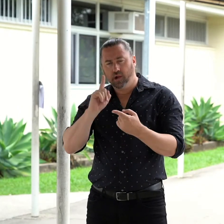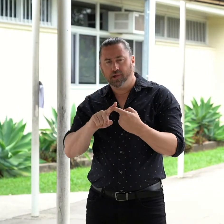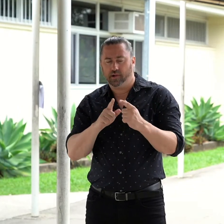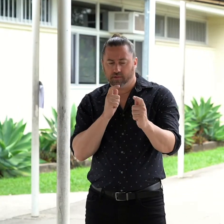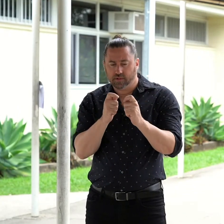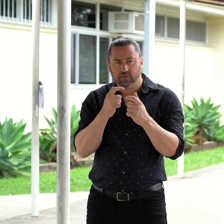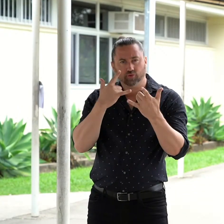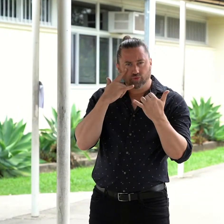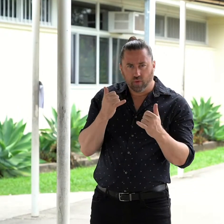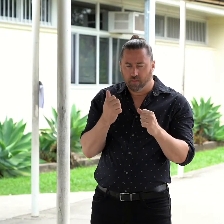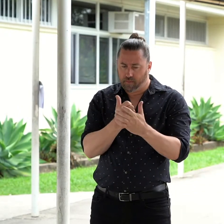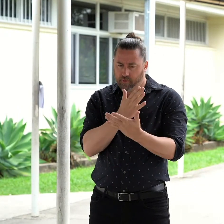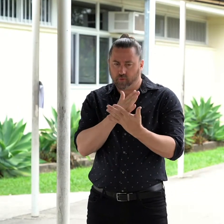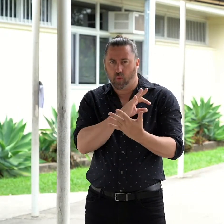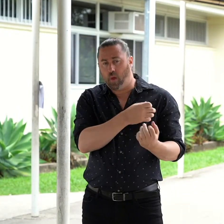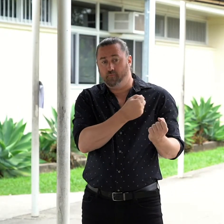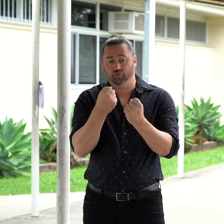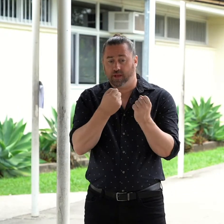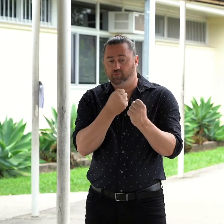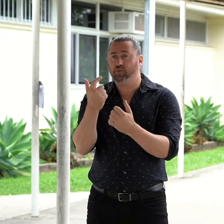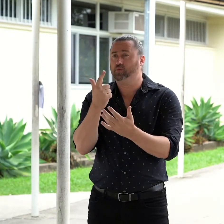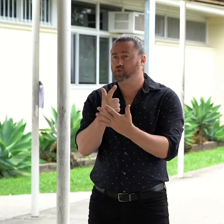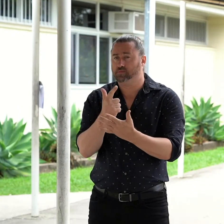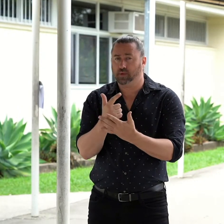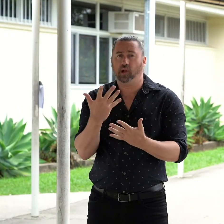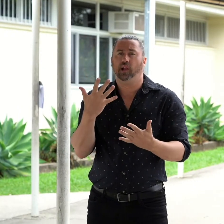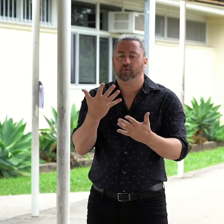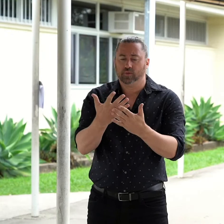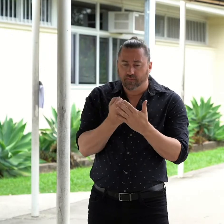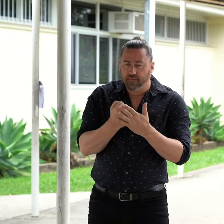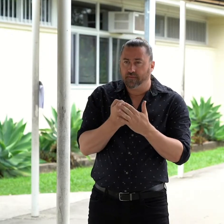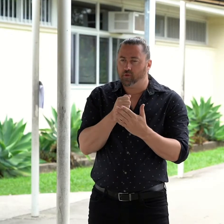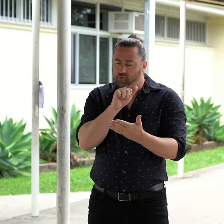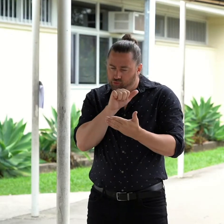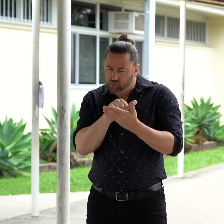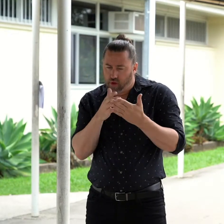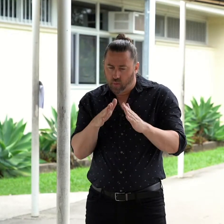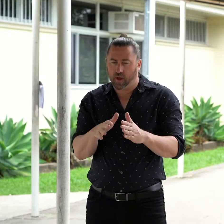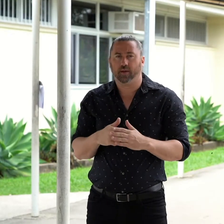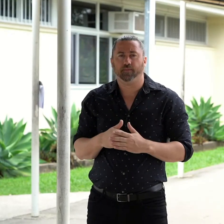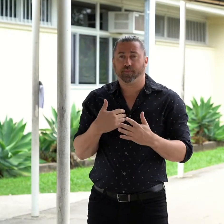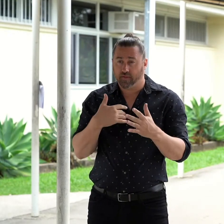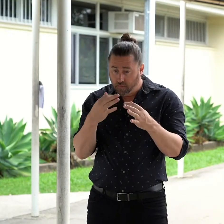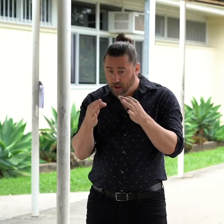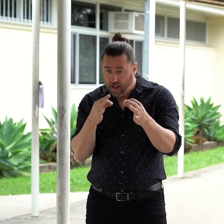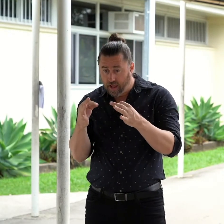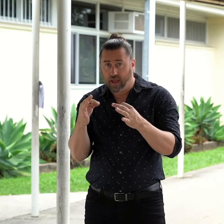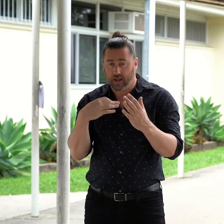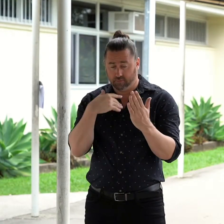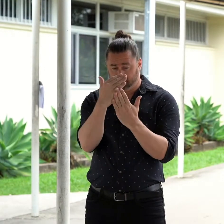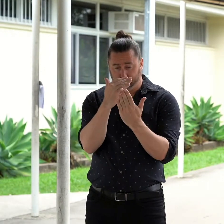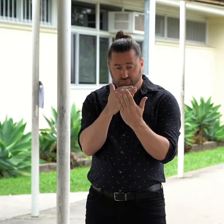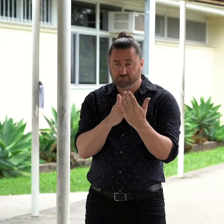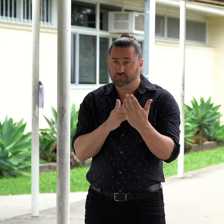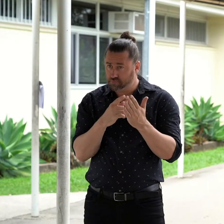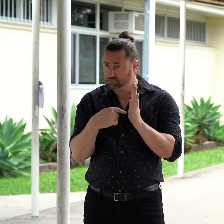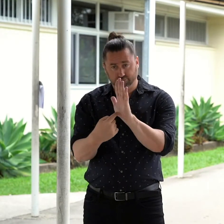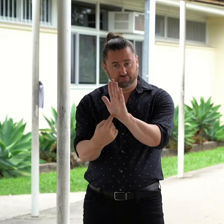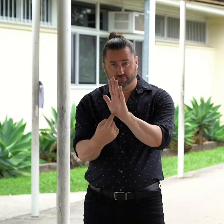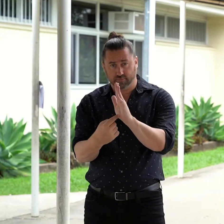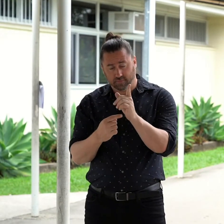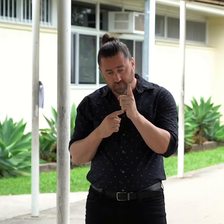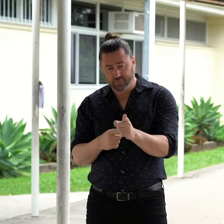tested. We need to make sure we do this in a safe, responsible way. Our plan has been outlined. We're sticking with that plan. As far as